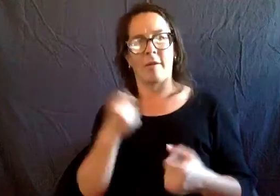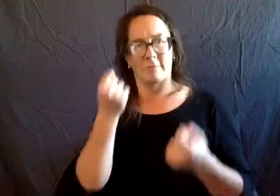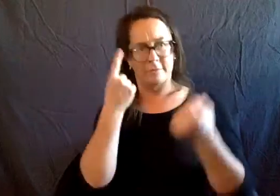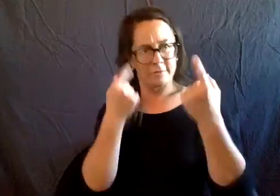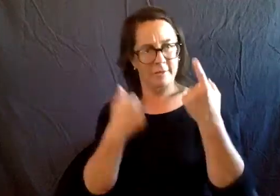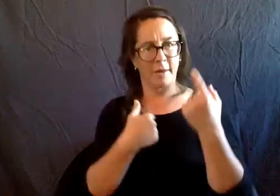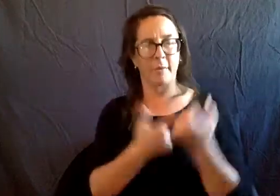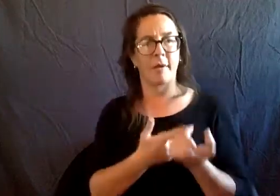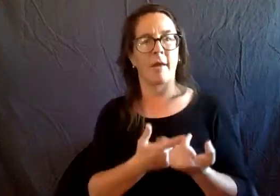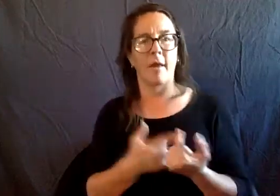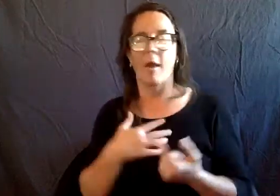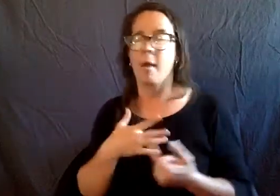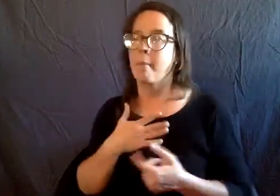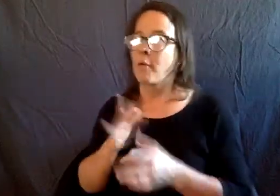or it was violent, or it was